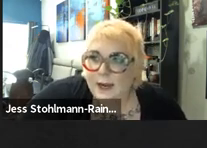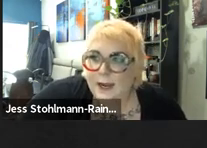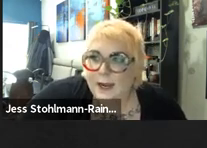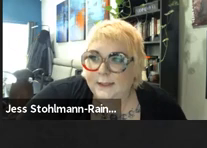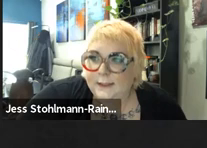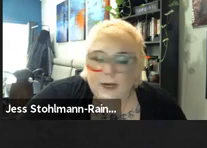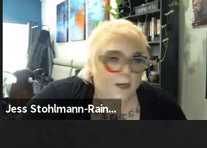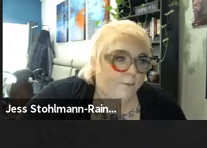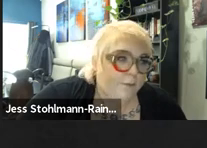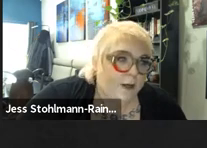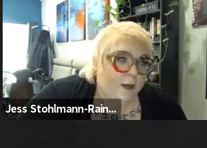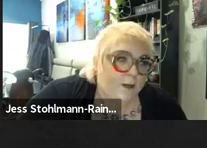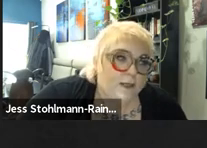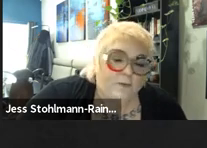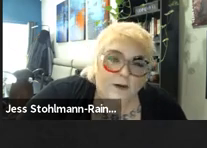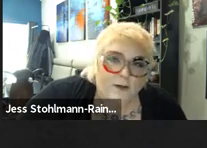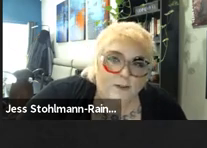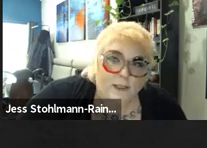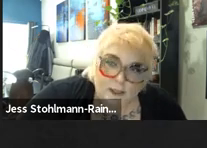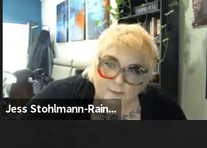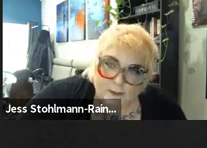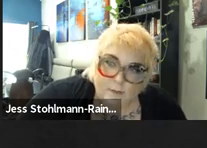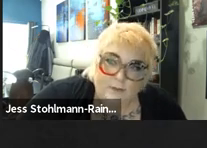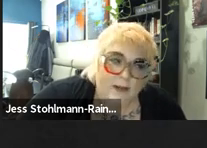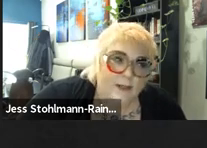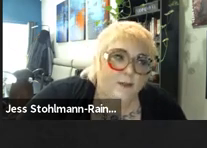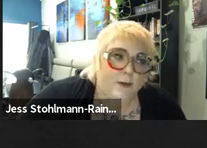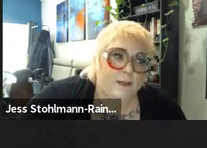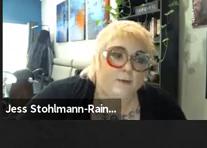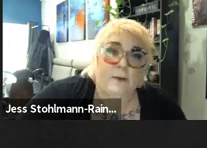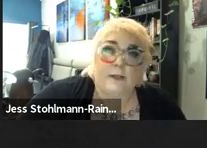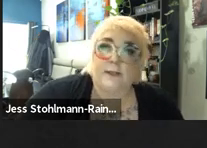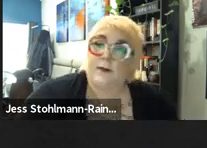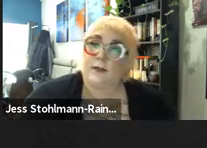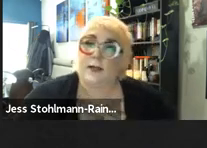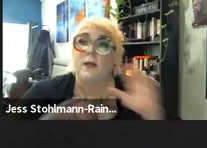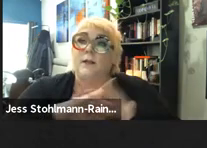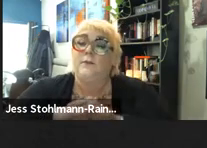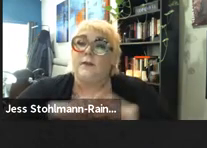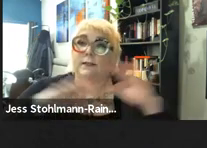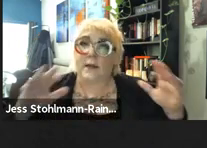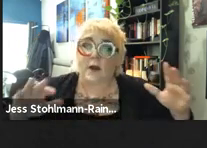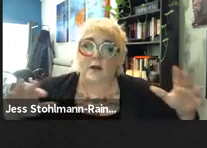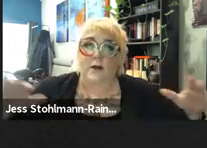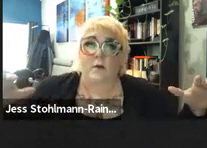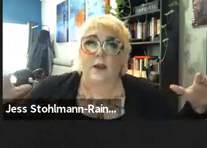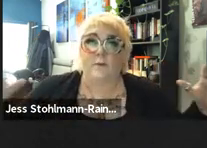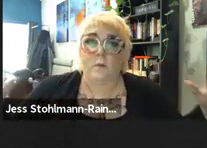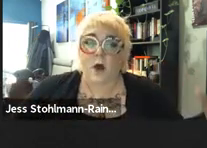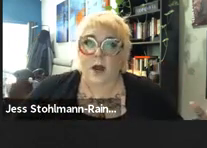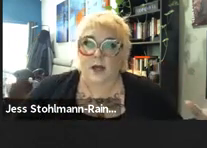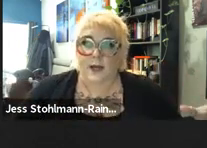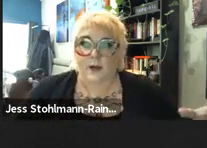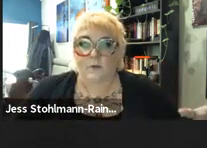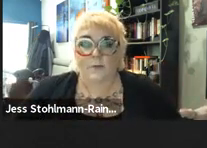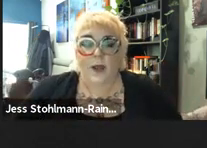and um different teams who provide this response respond differently so for the state of colorado we have